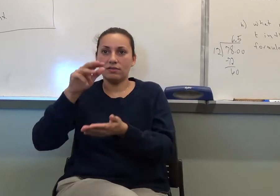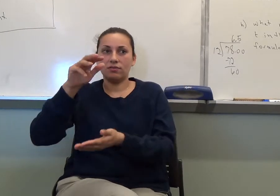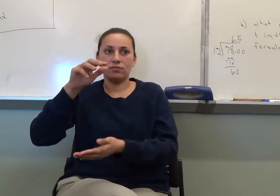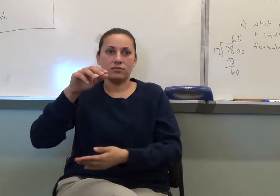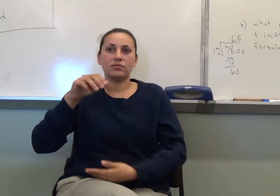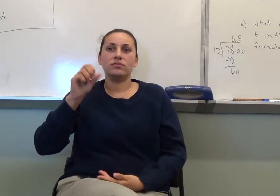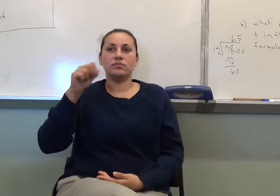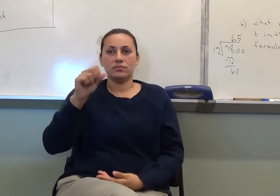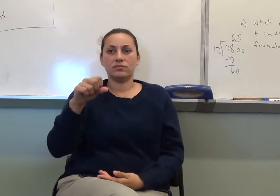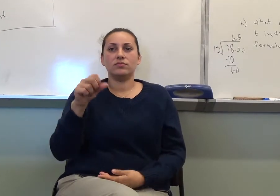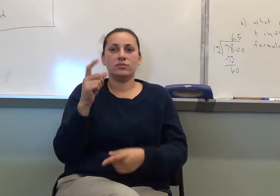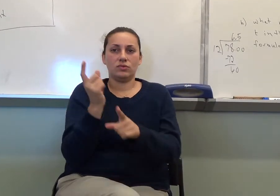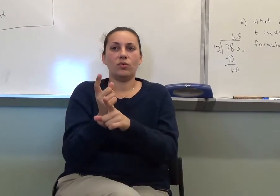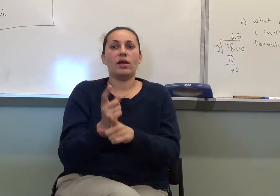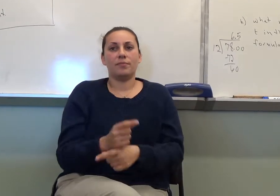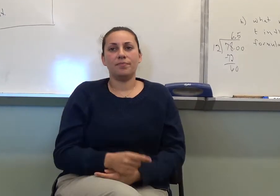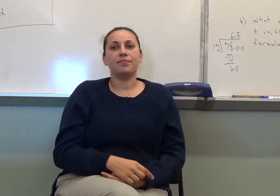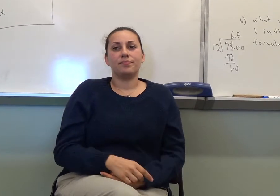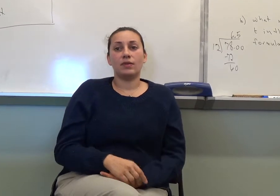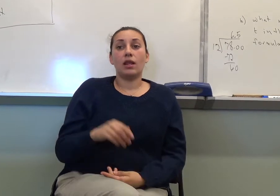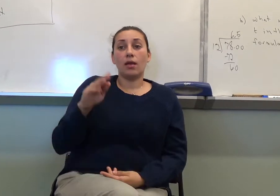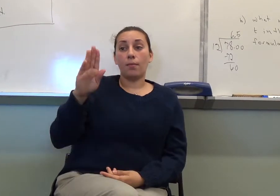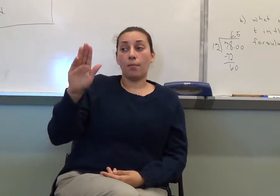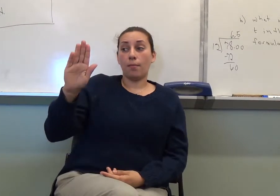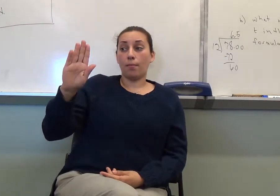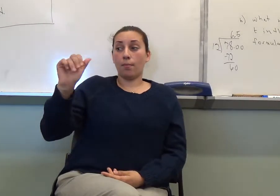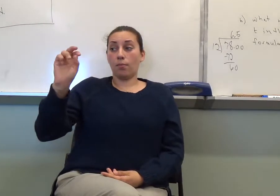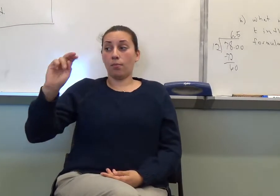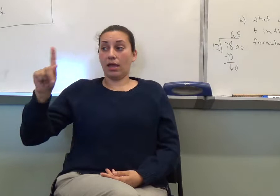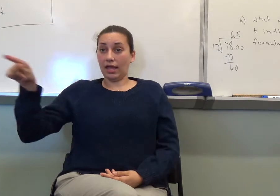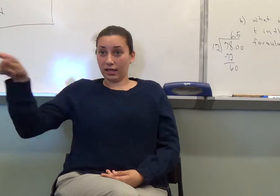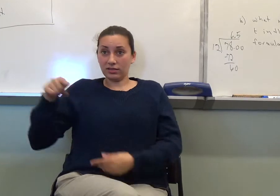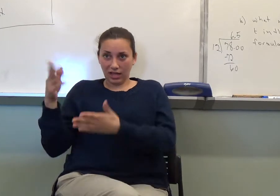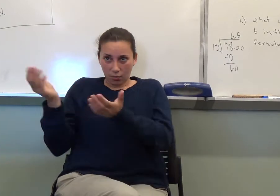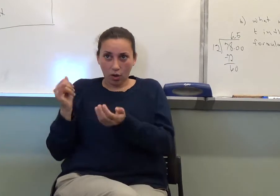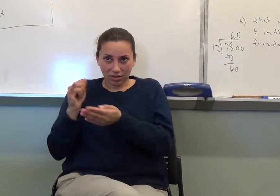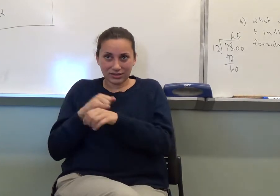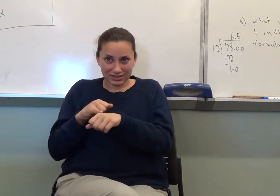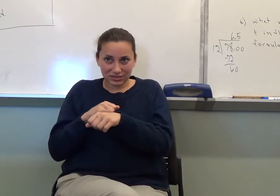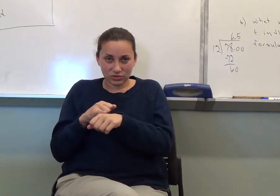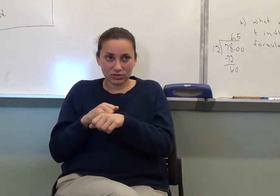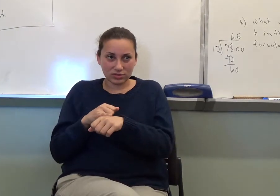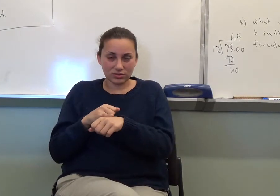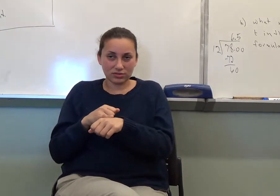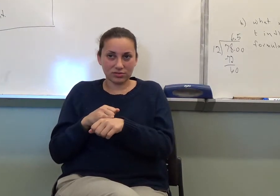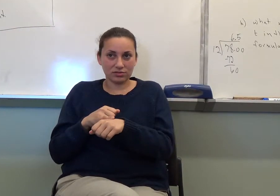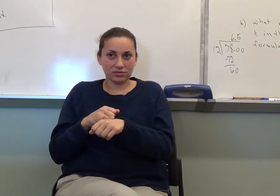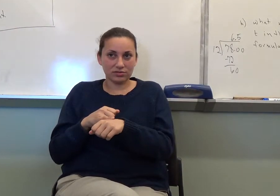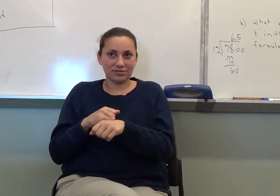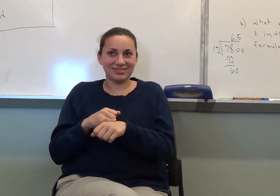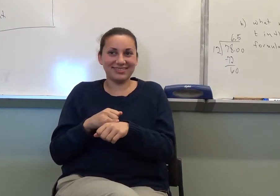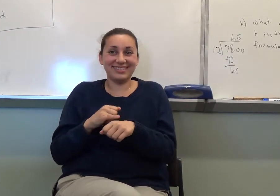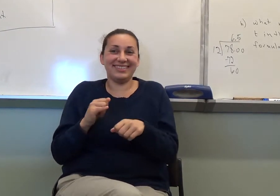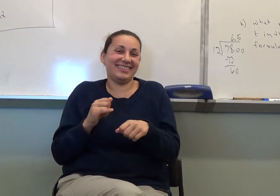the bank is going to want their principal back, plus they're going to want this interest, and that's